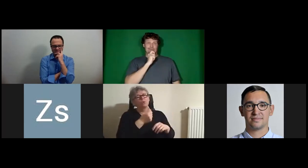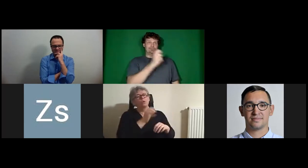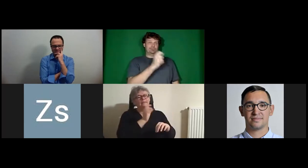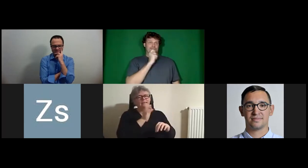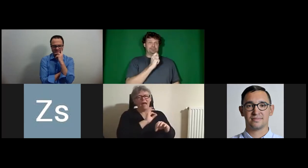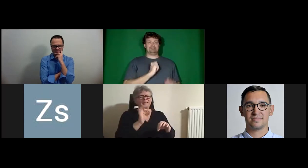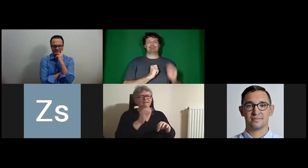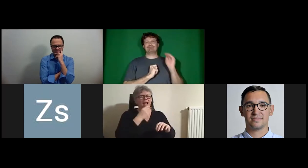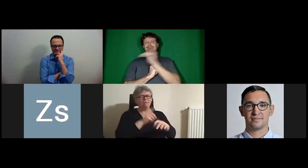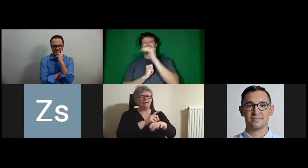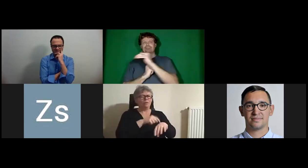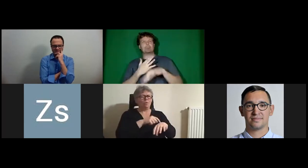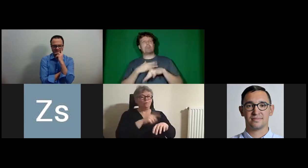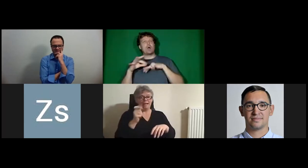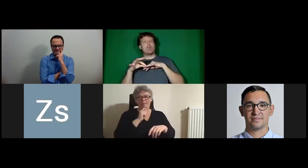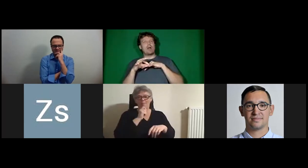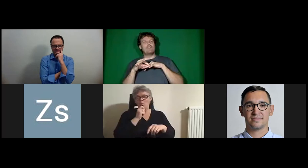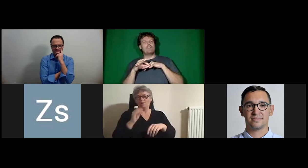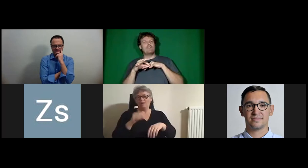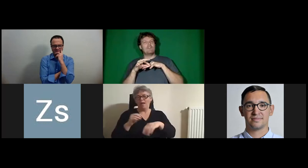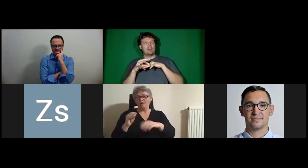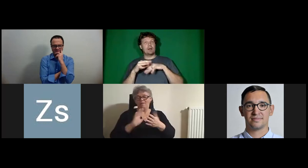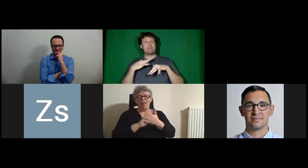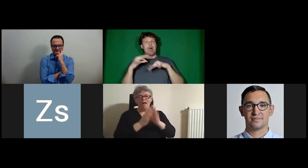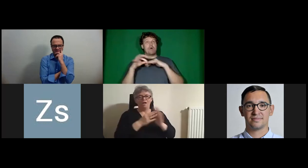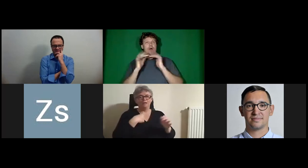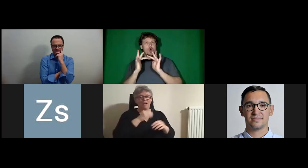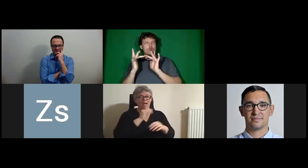inspiration? And I said, thanks to this one Greek coach,